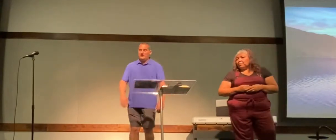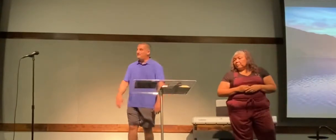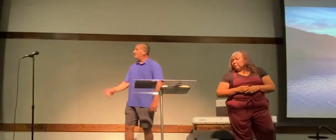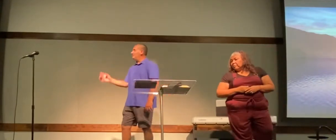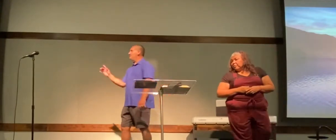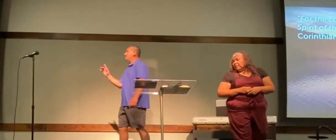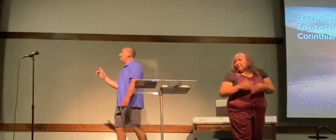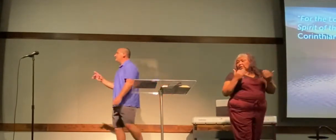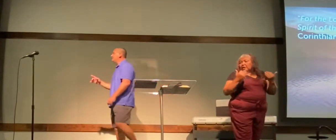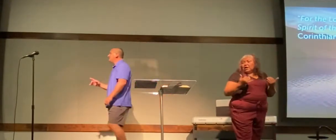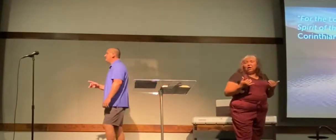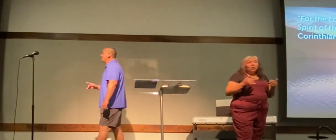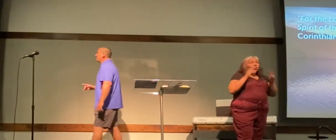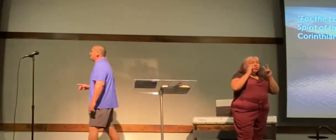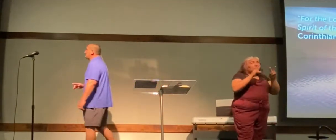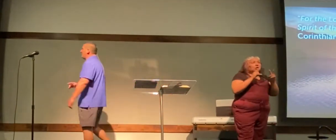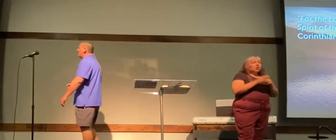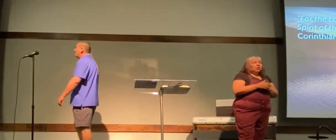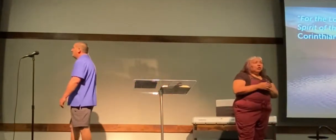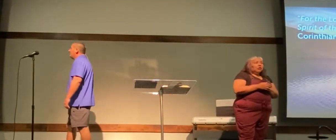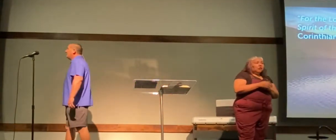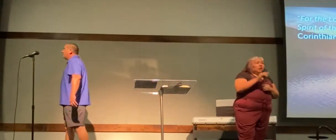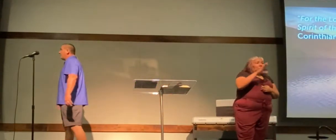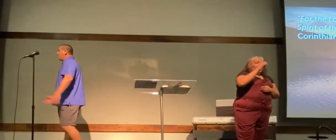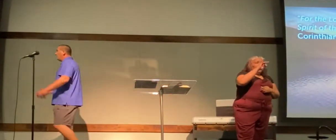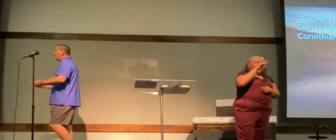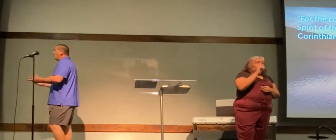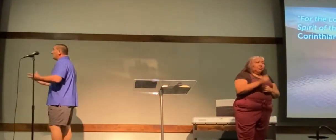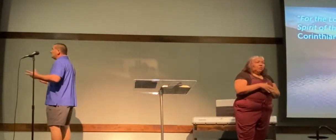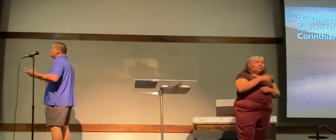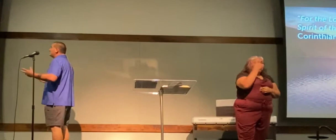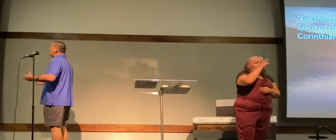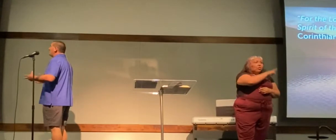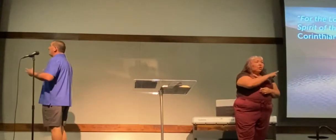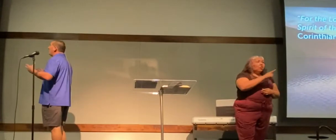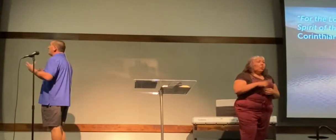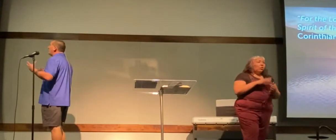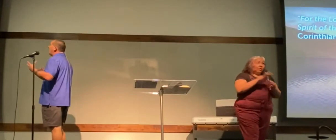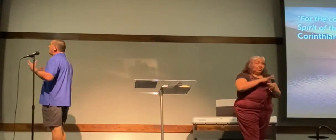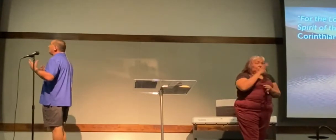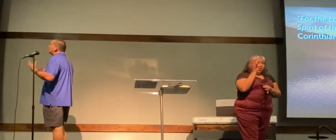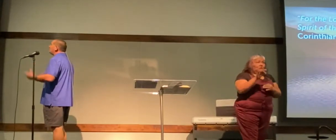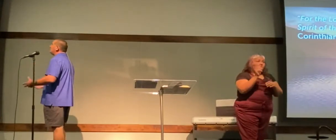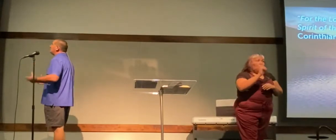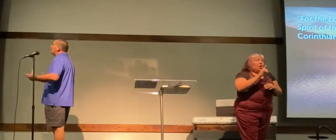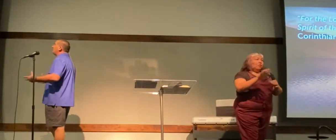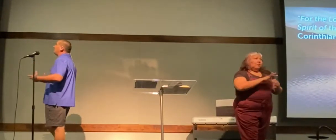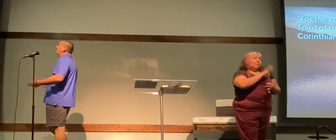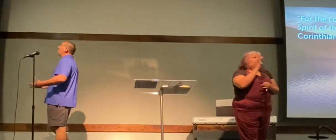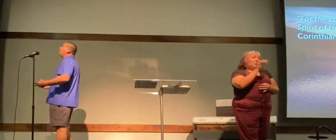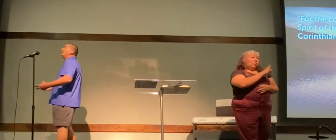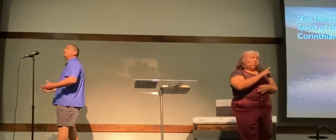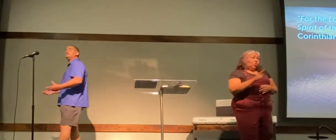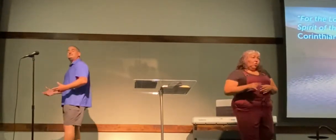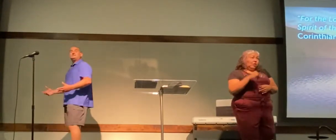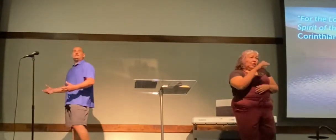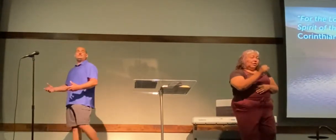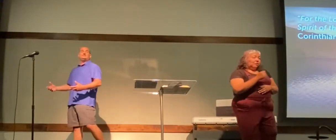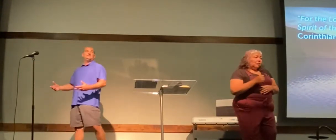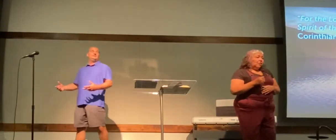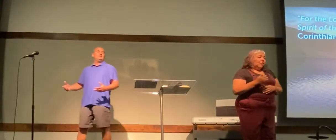I want to, let's look at 2 Corinthians, check this out. For the Lord is the Spirit, and wherever the Spirit of the Lord